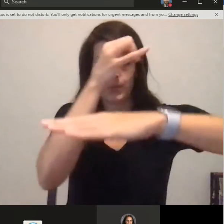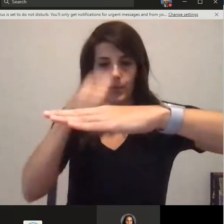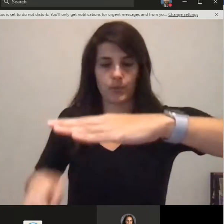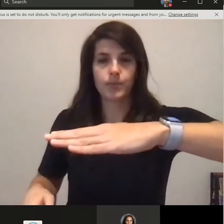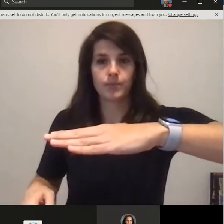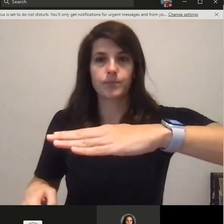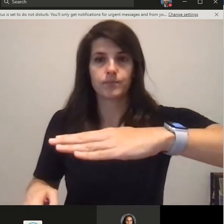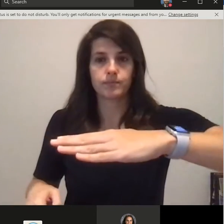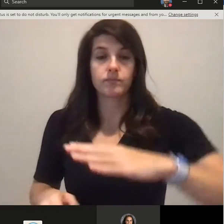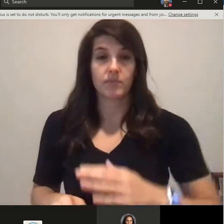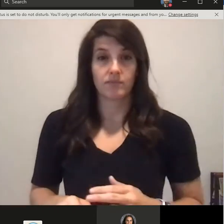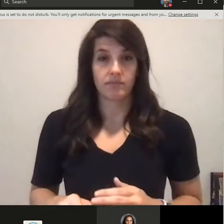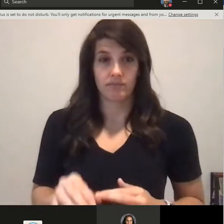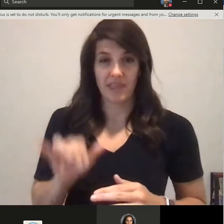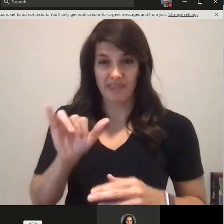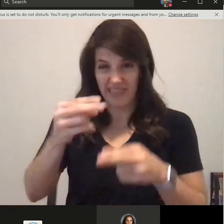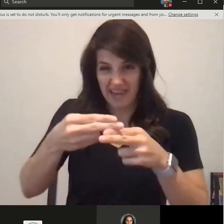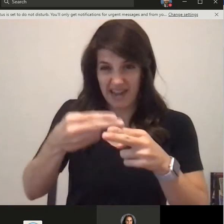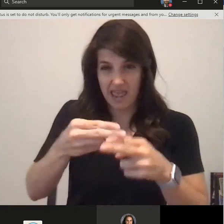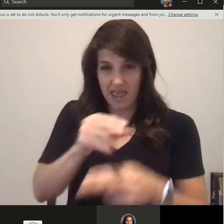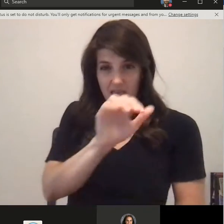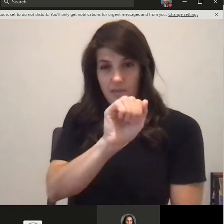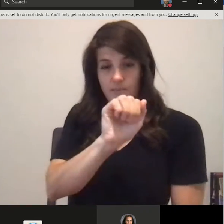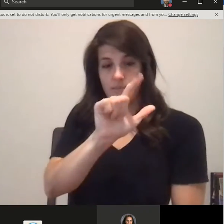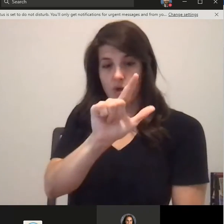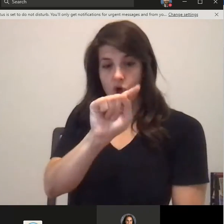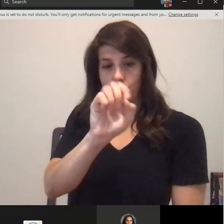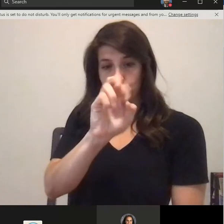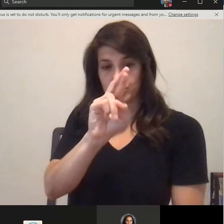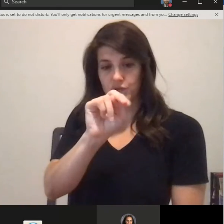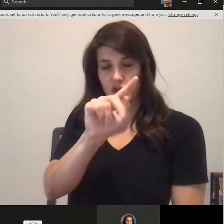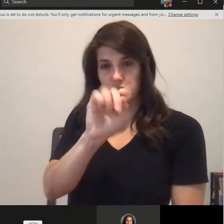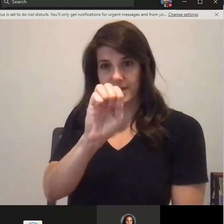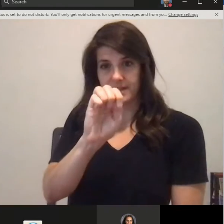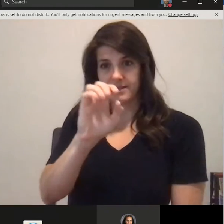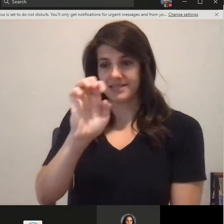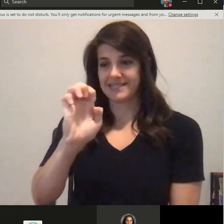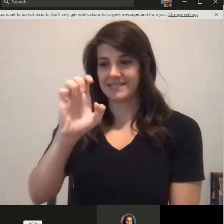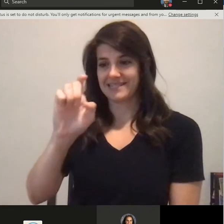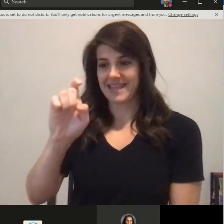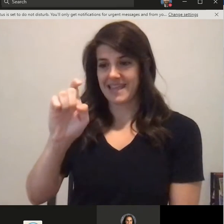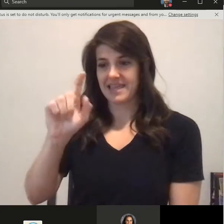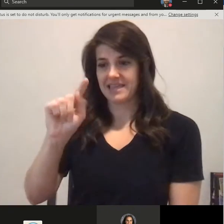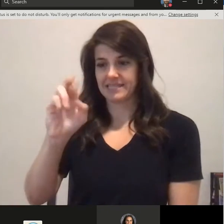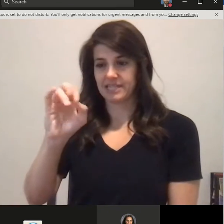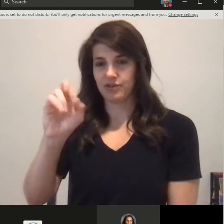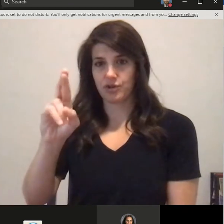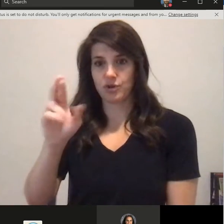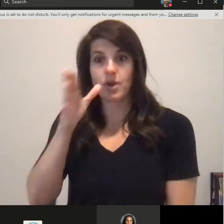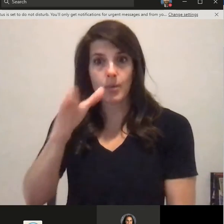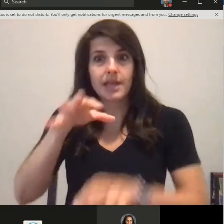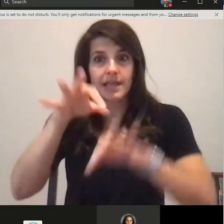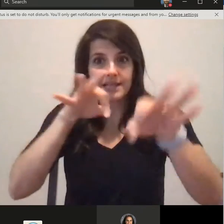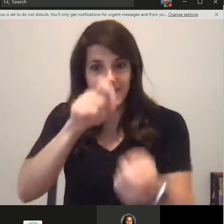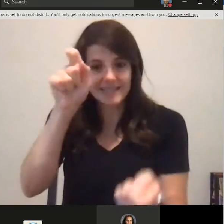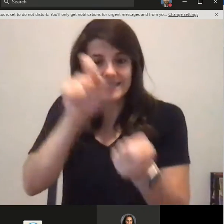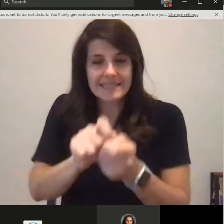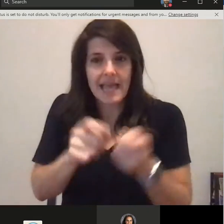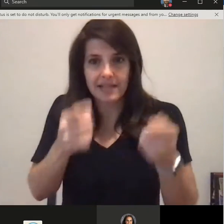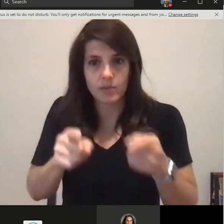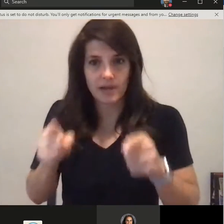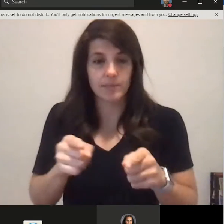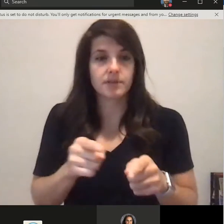The name alternate exterior angles, it tells us exactly what is happening. We are looking at